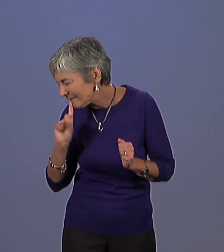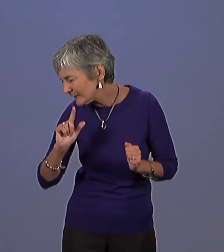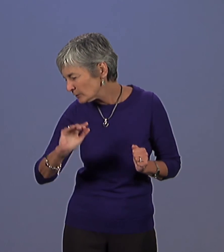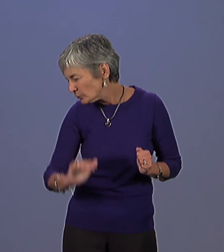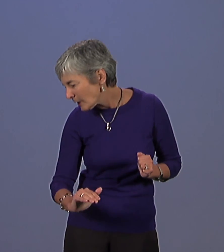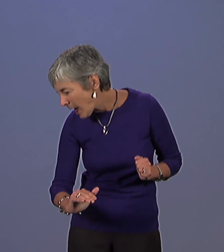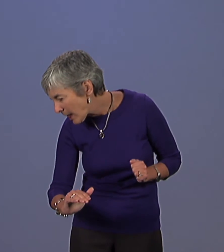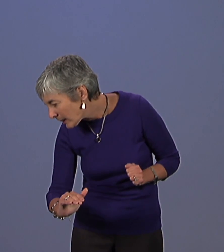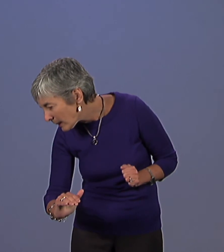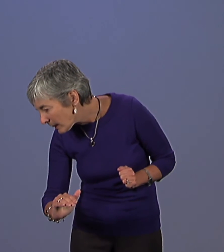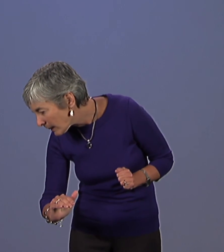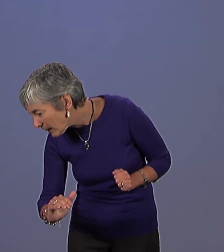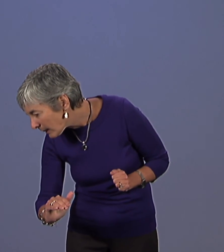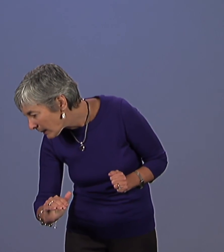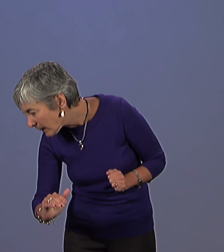child